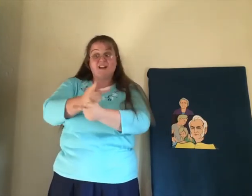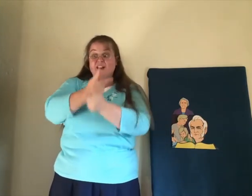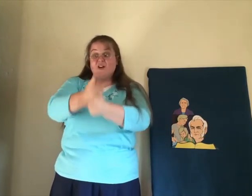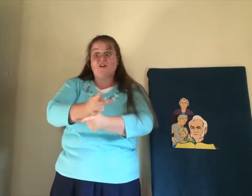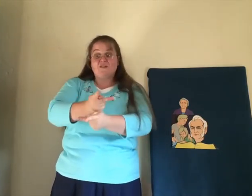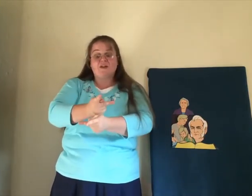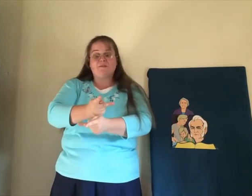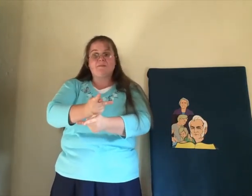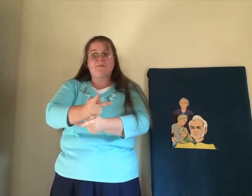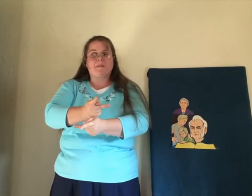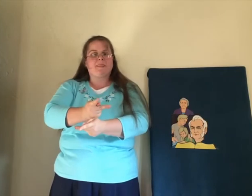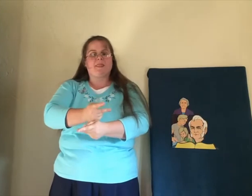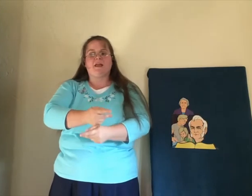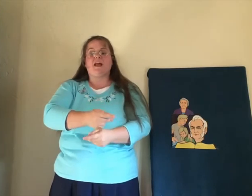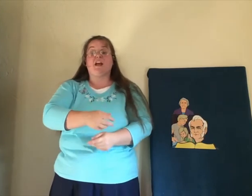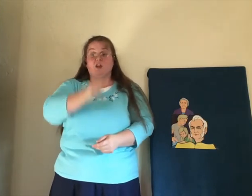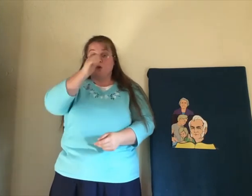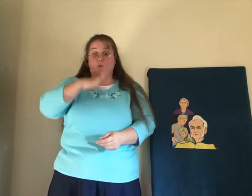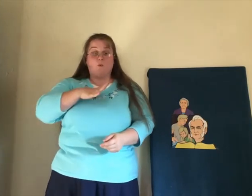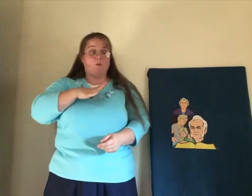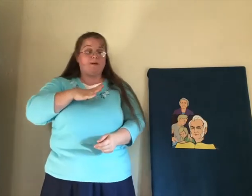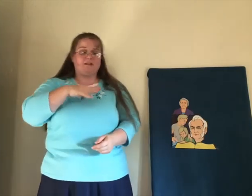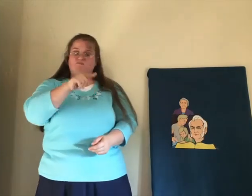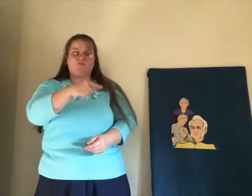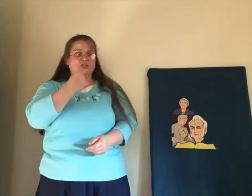children, to help take care of the children.